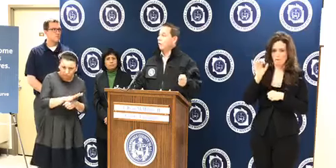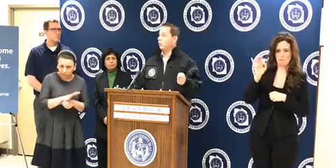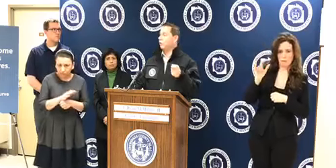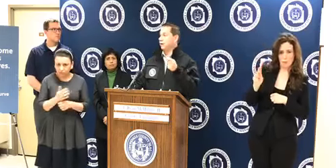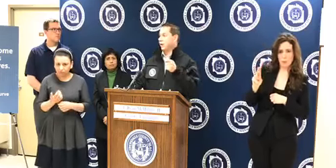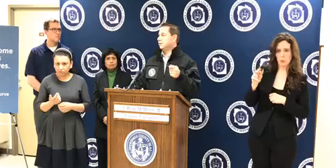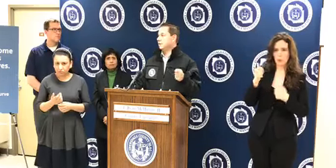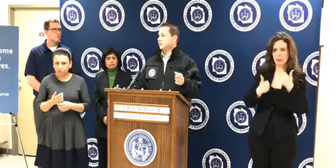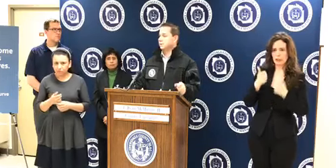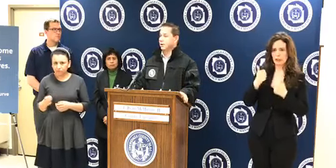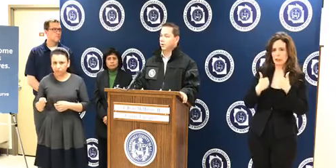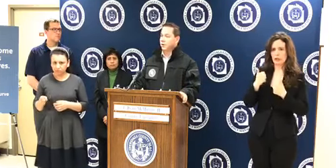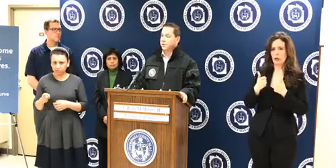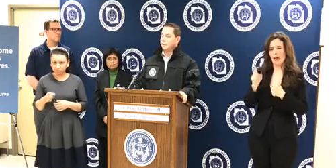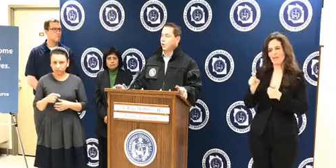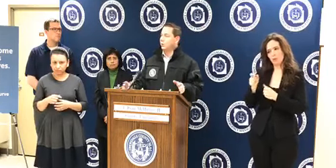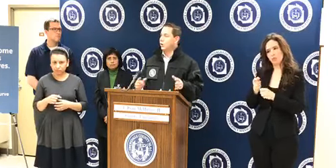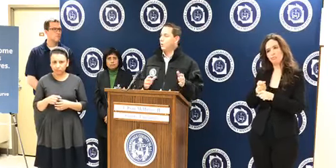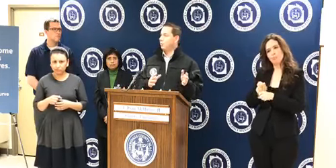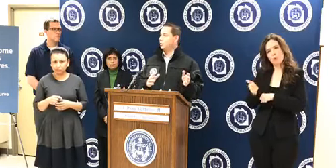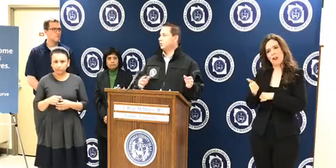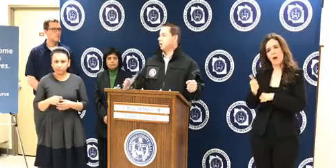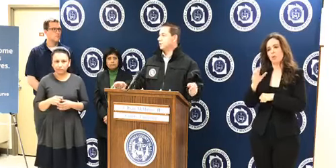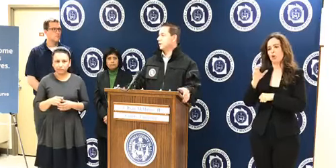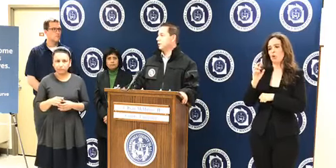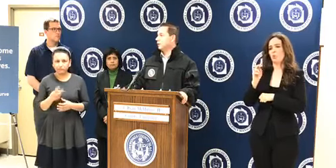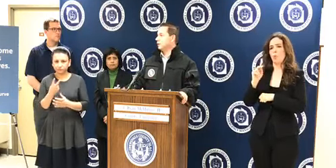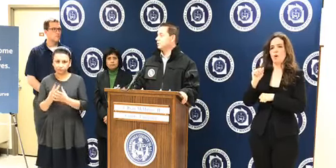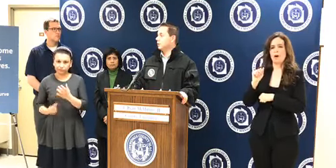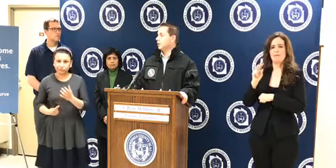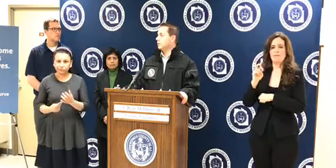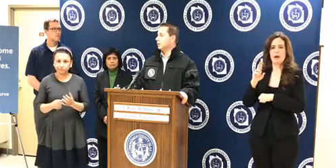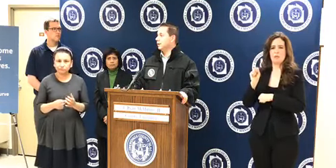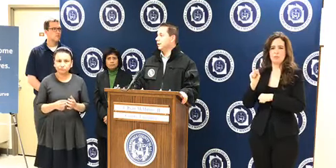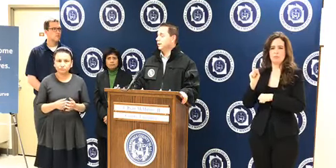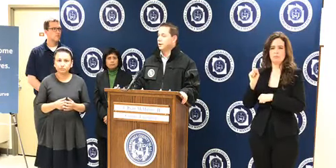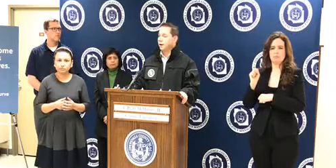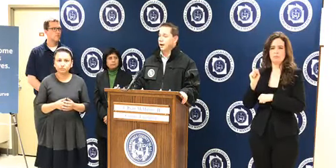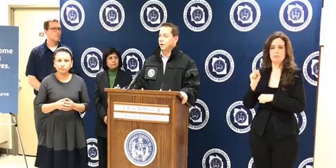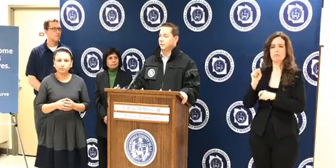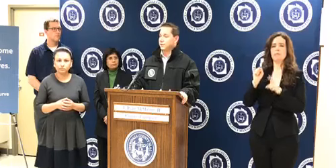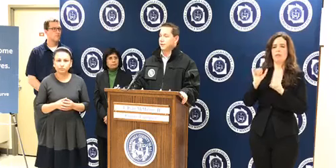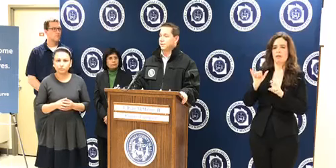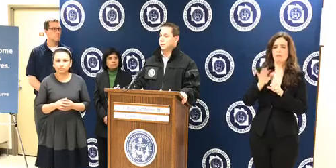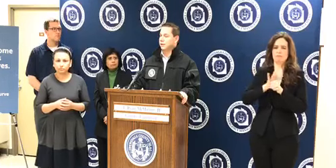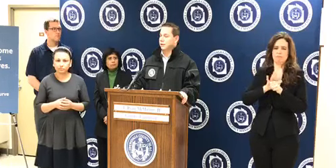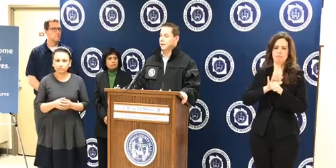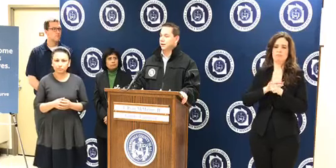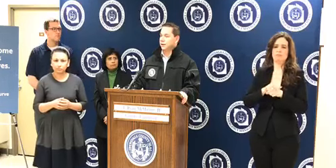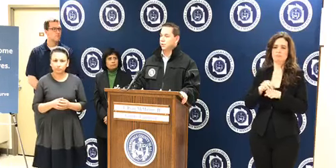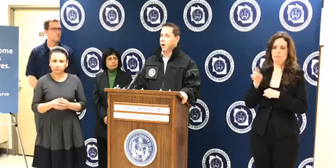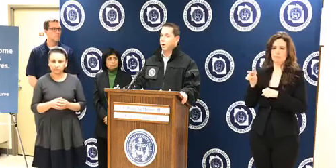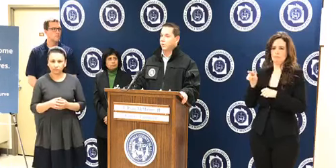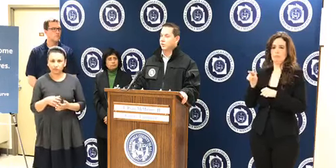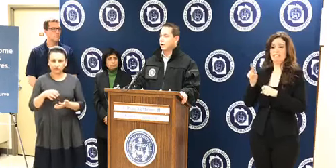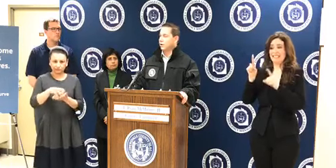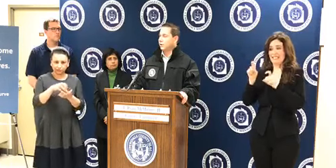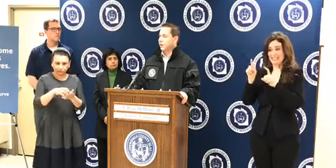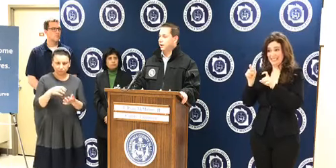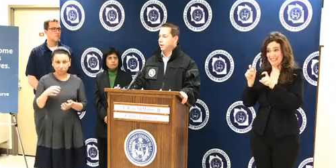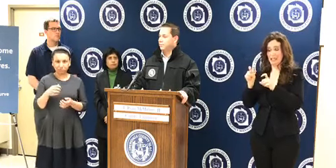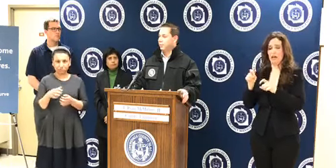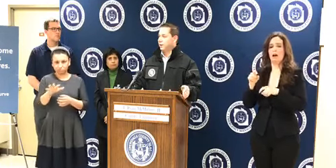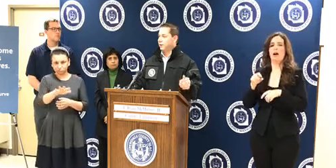rule out COVID-19. So that's why we come up with a triage site as early as we did for testing. And that's why we